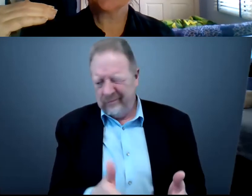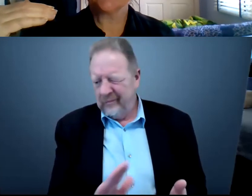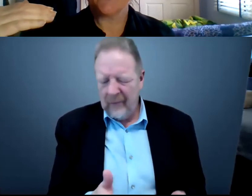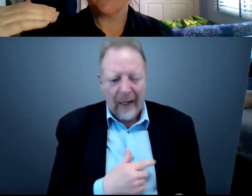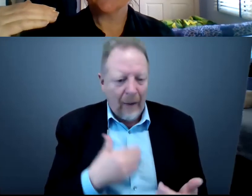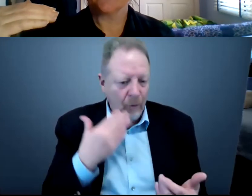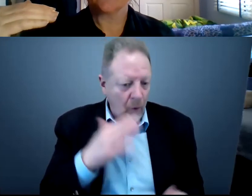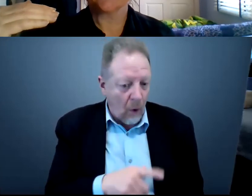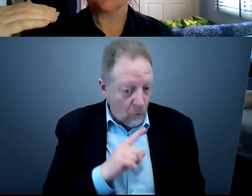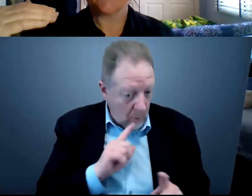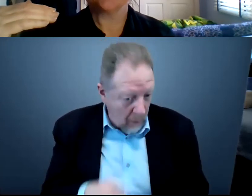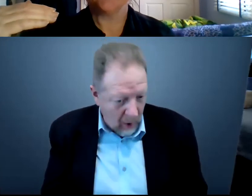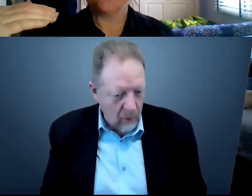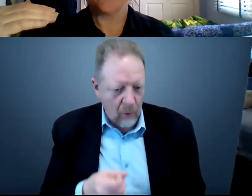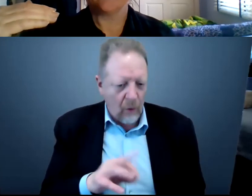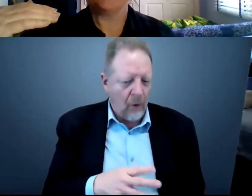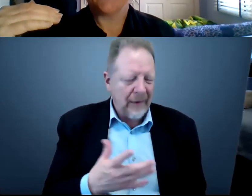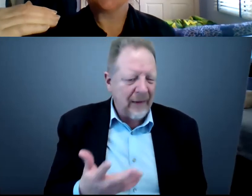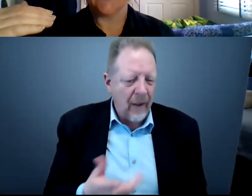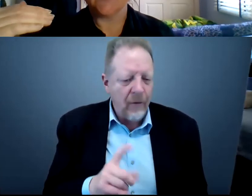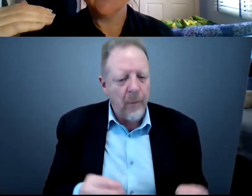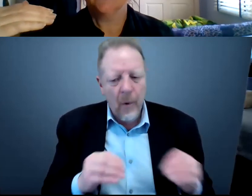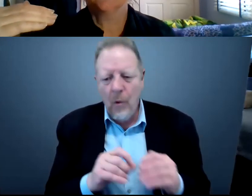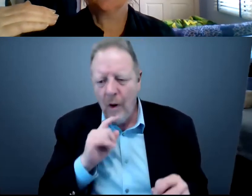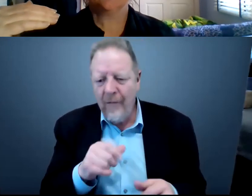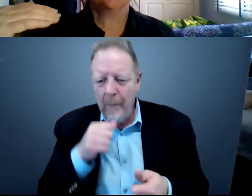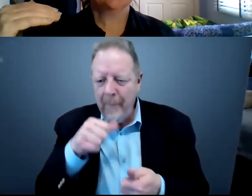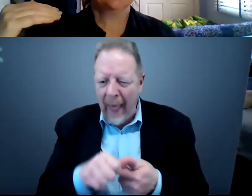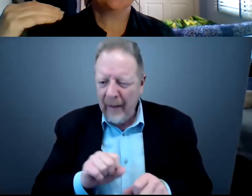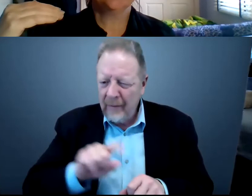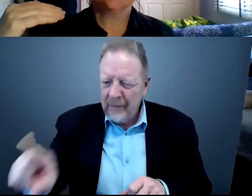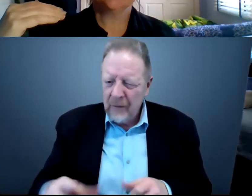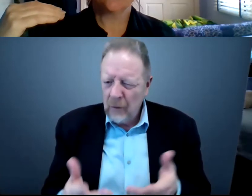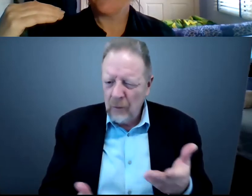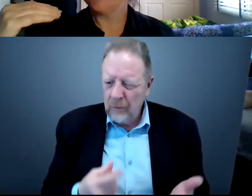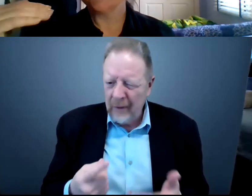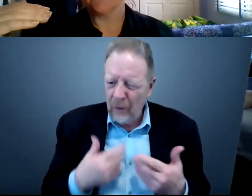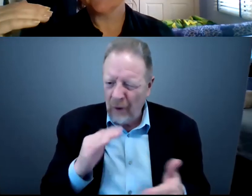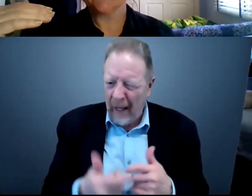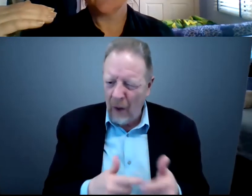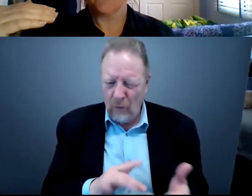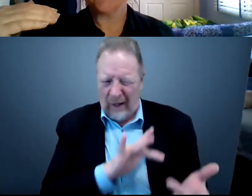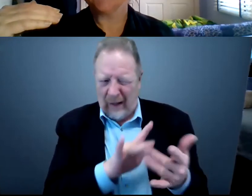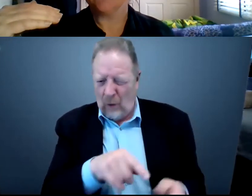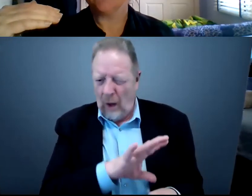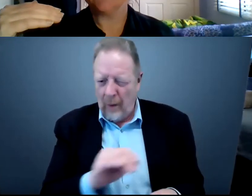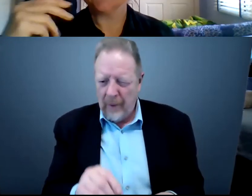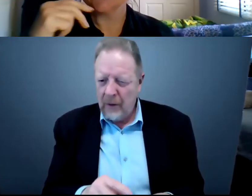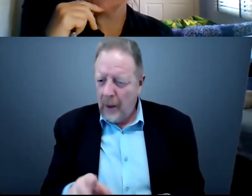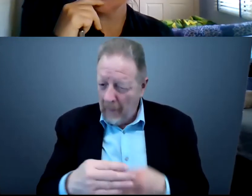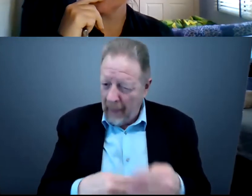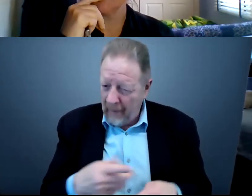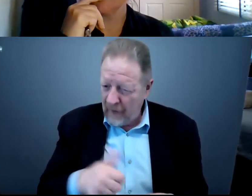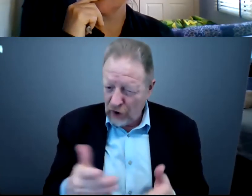they going to respond to it, or does it have to be more of a mailing kind of way to do it? So Bethany, do you have